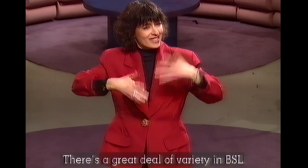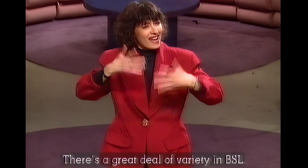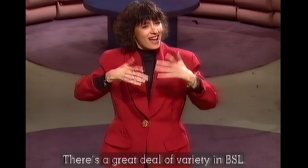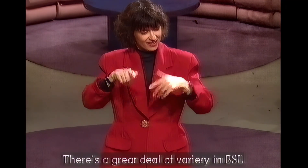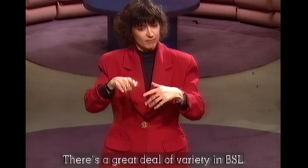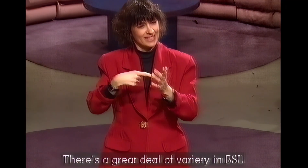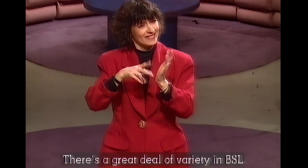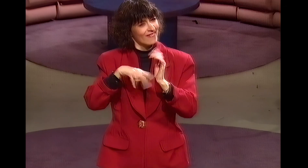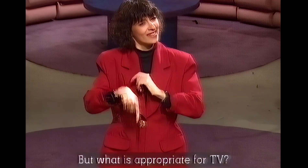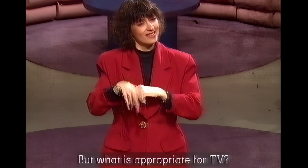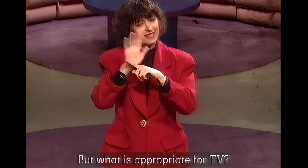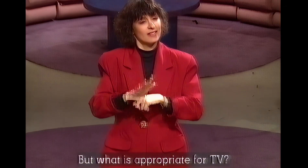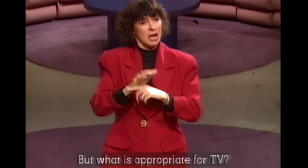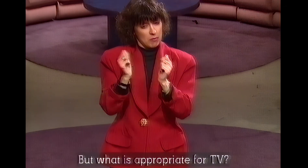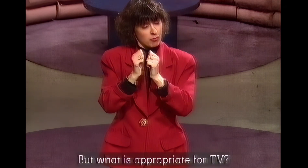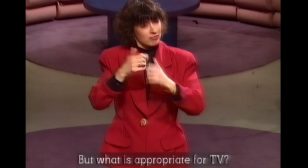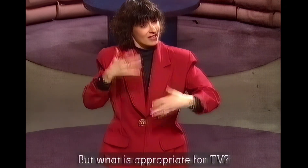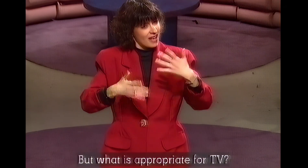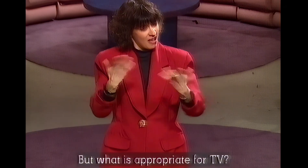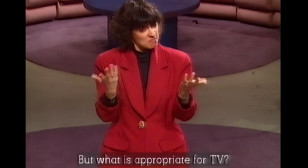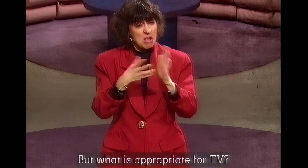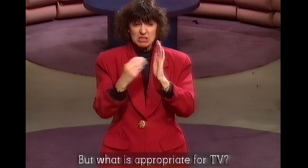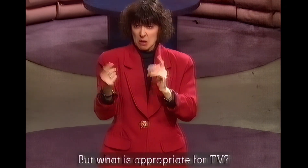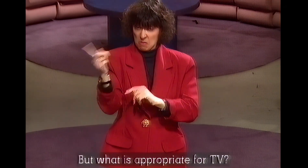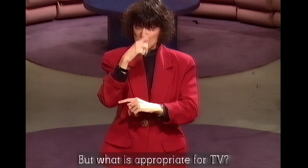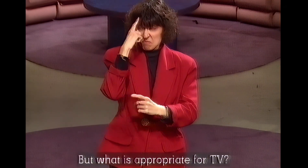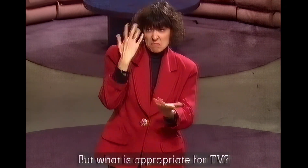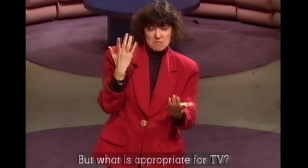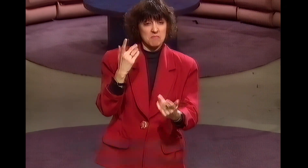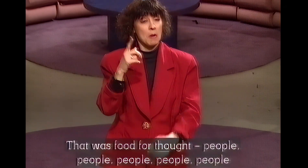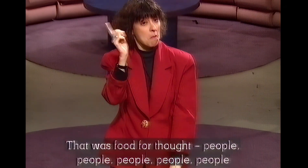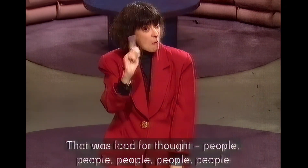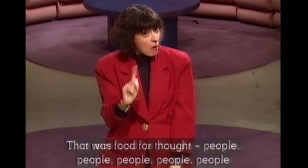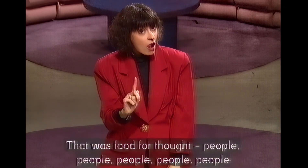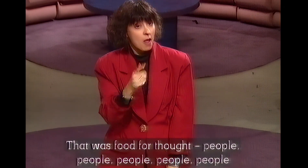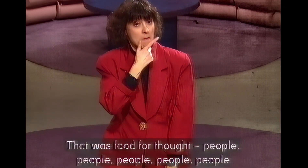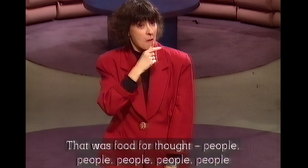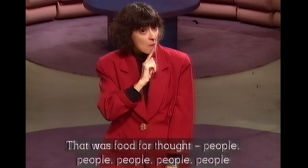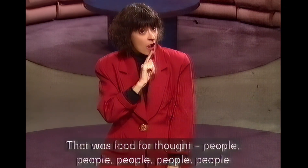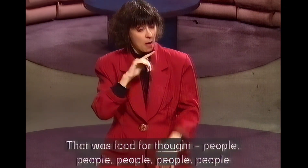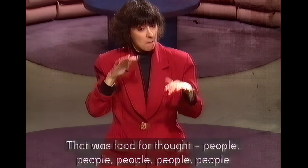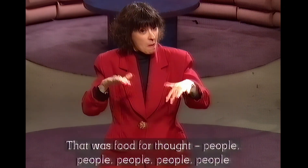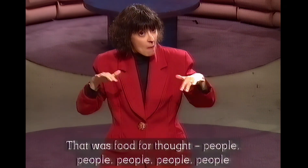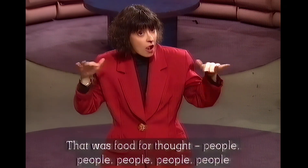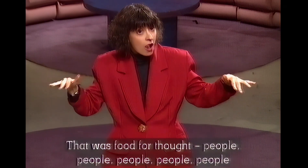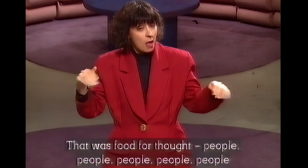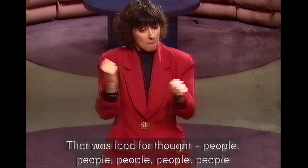in BSL, but what is appropriate for television programmes like this? That was food for thought. People, people,